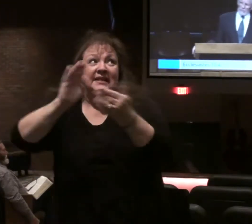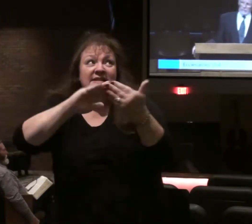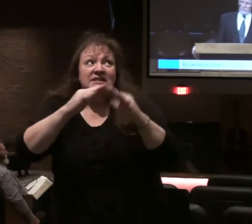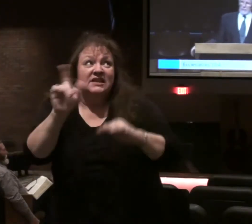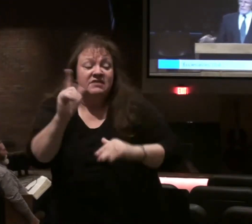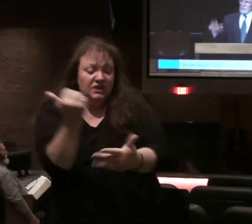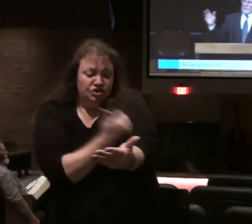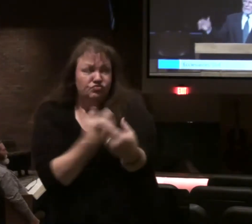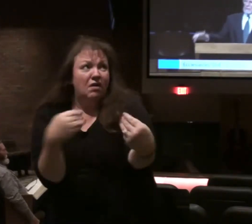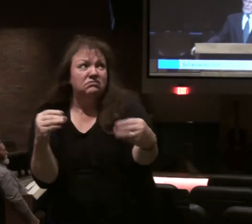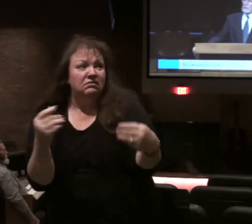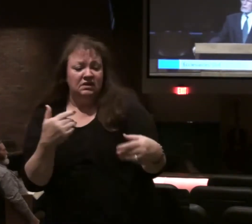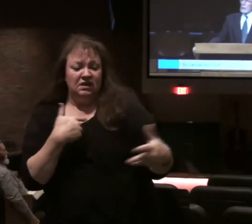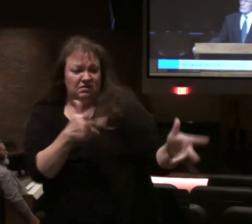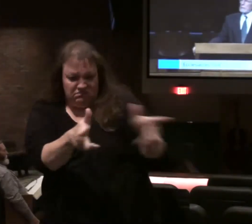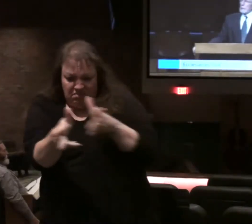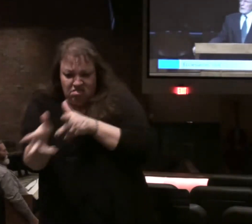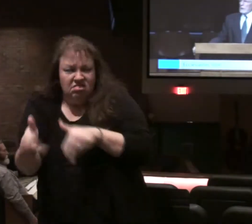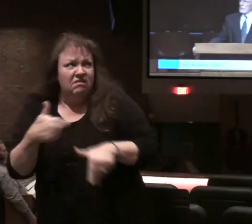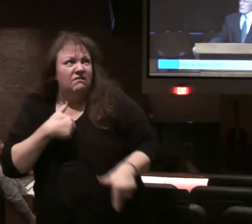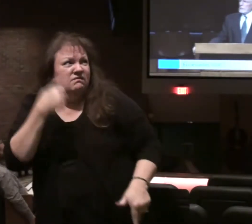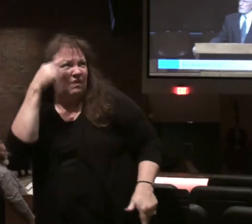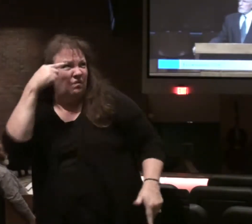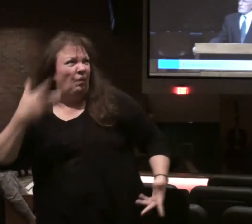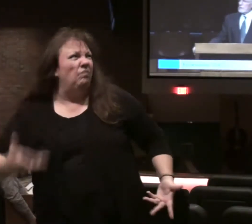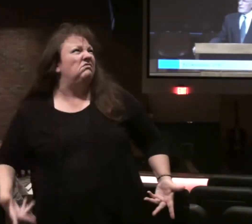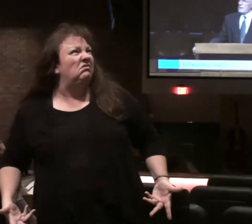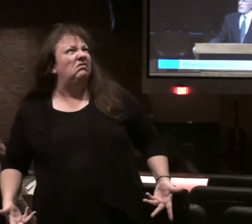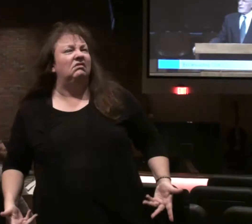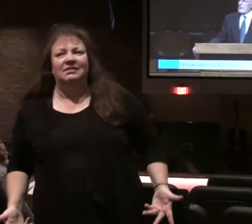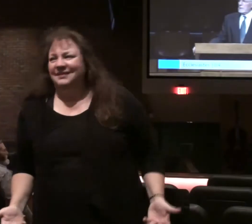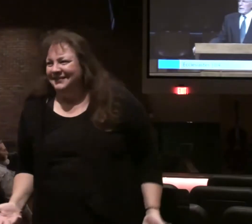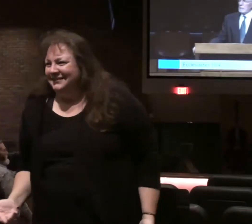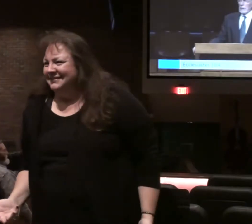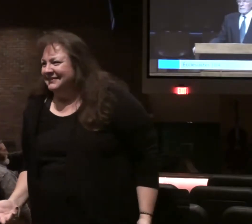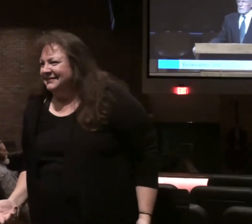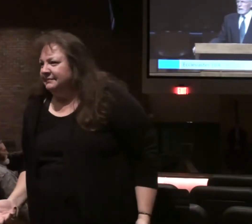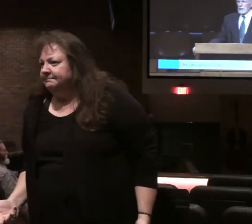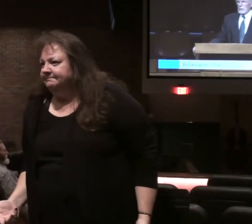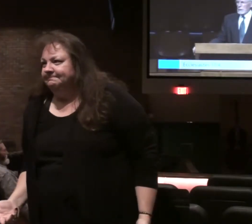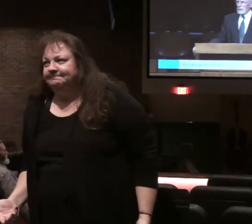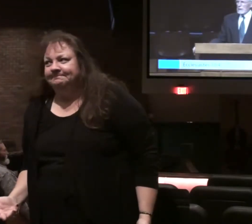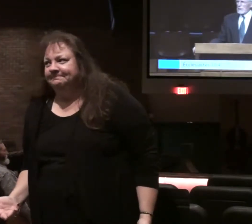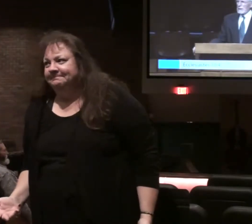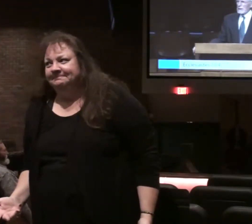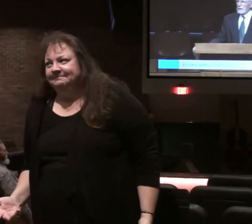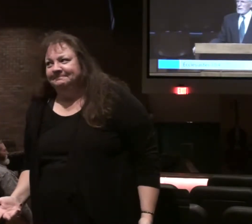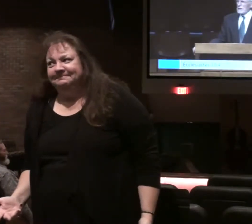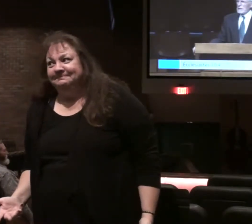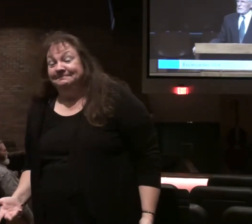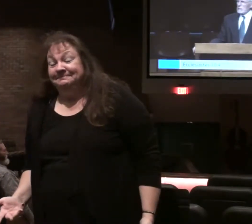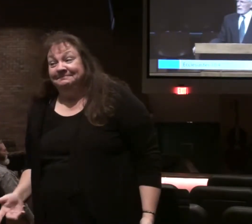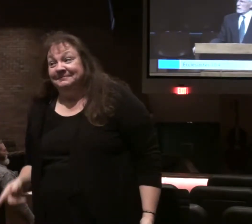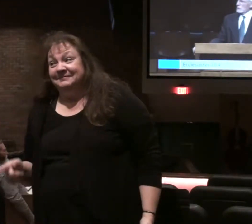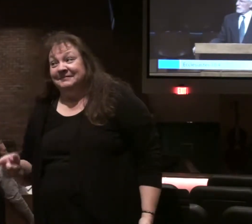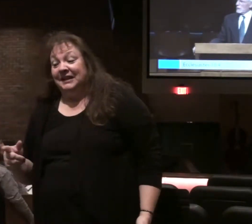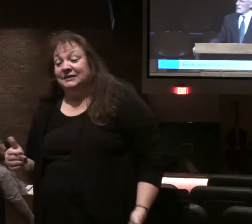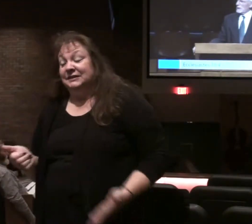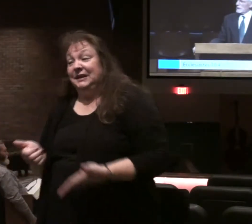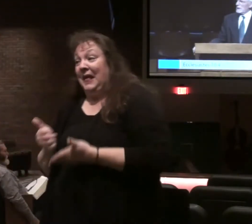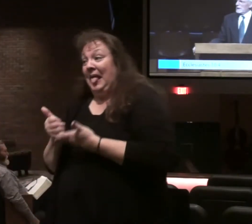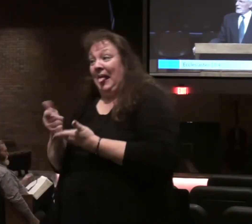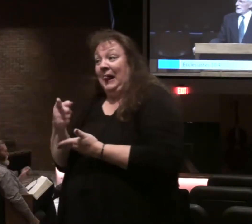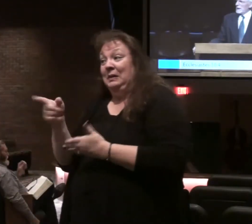and drugs are being sent on, and here you are pulling me over. That probably is not going the direction you